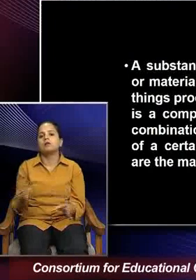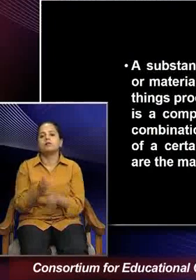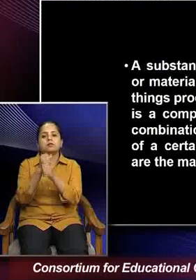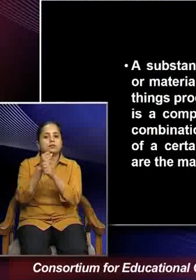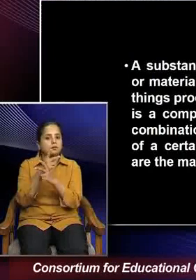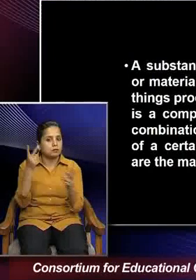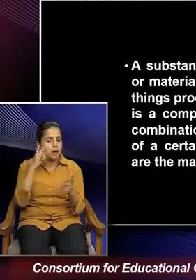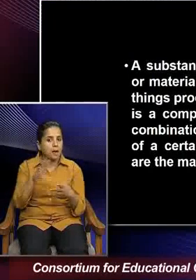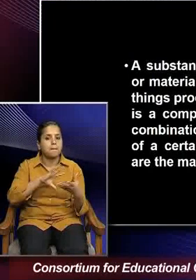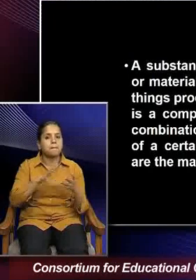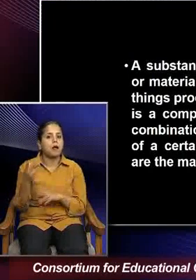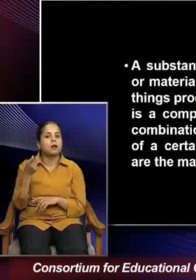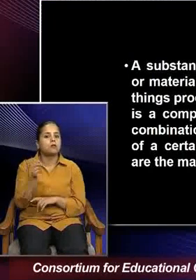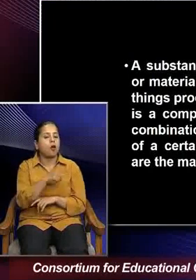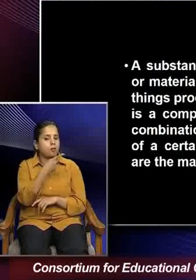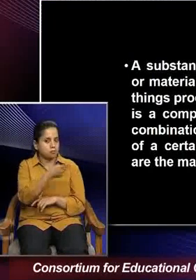things produced from it.